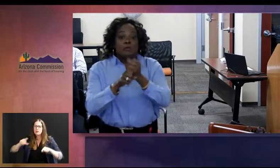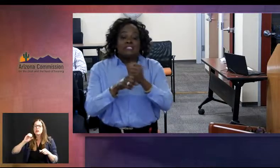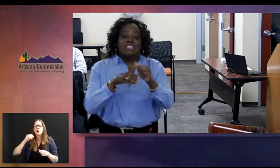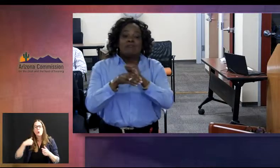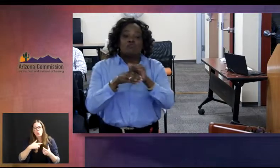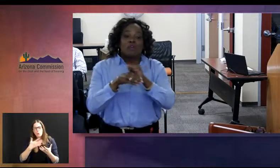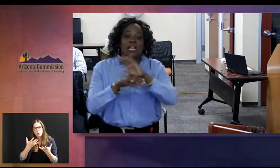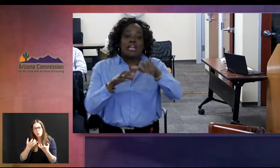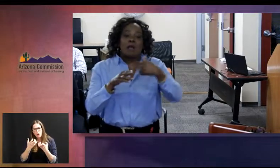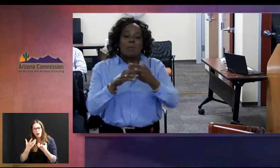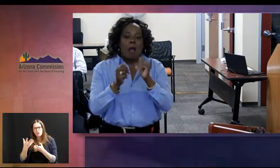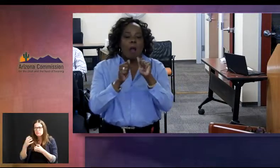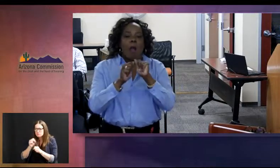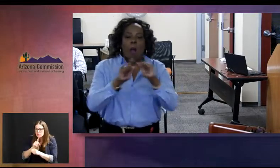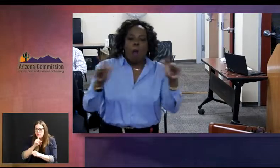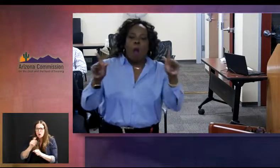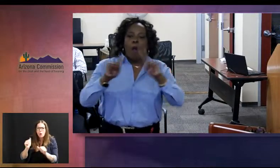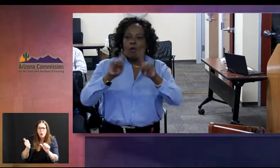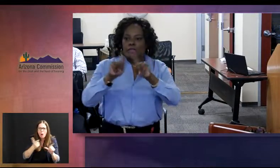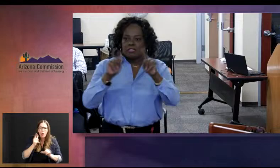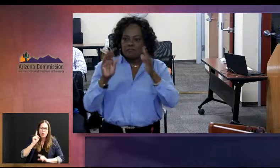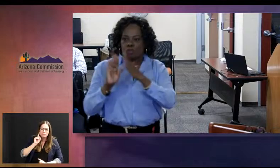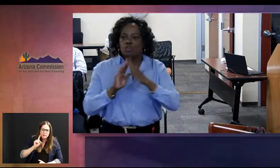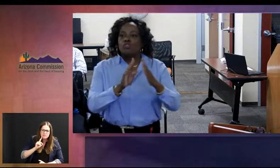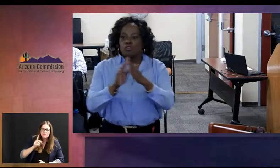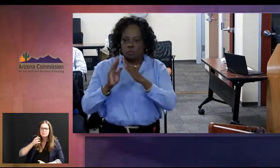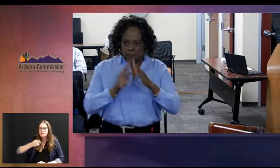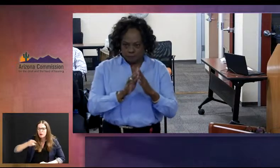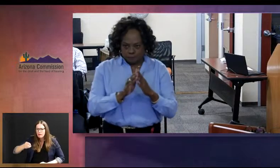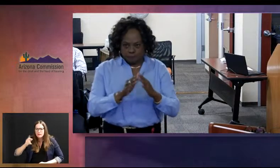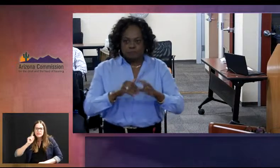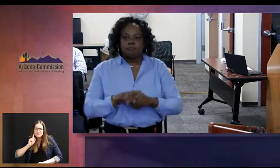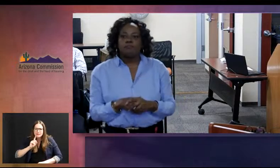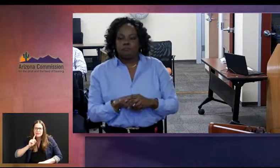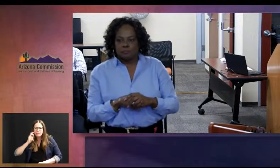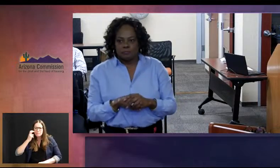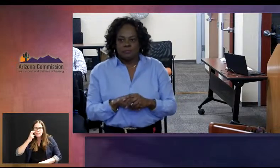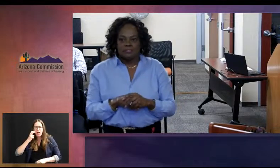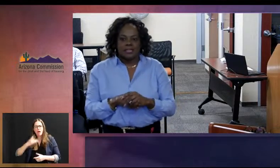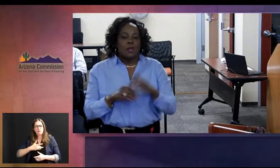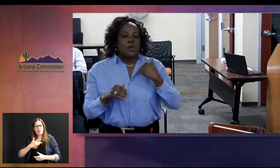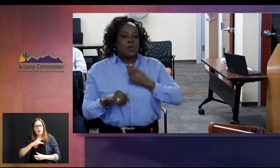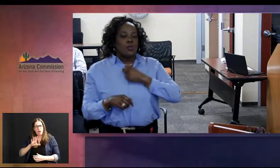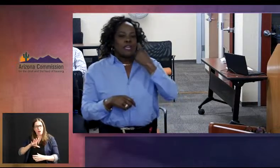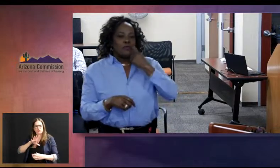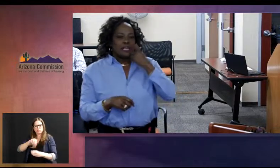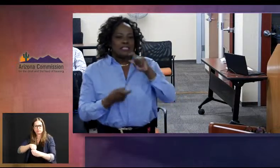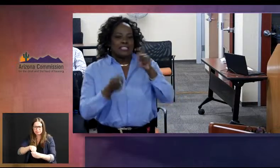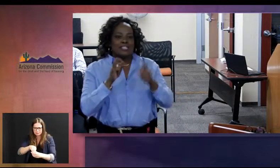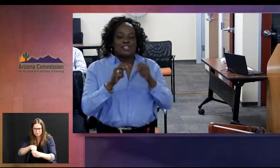the agency was providing information about all of the different communities.